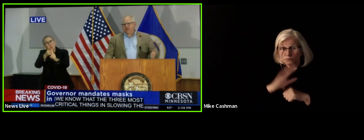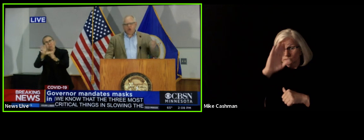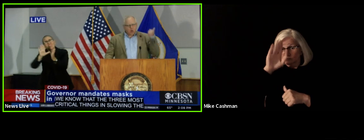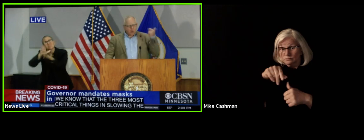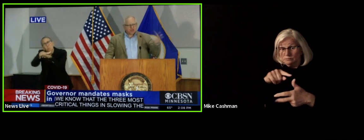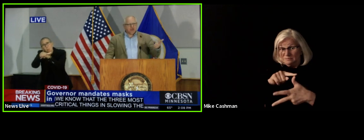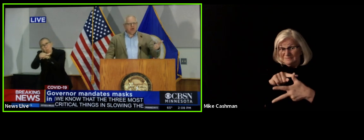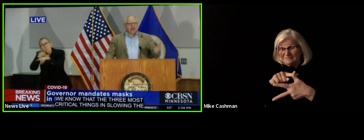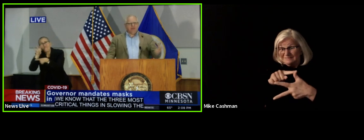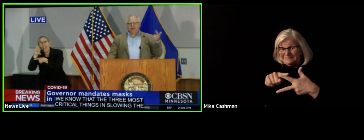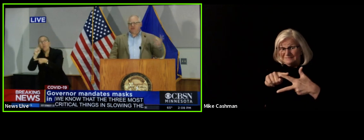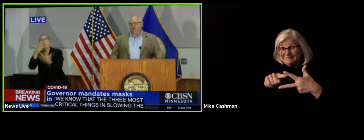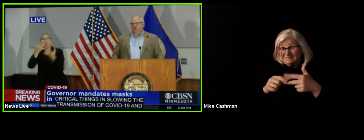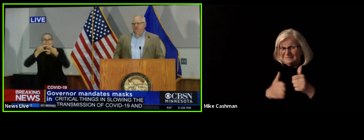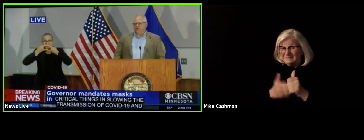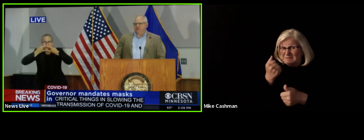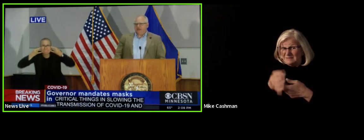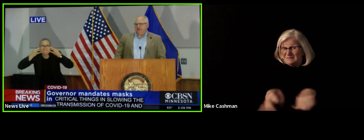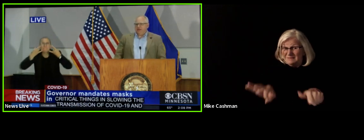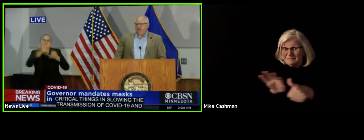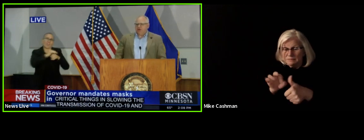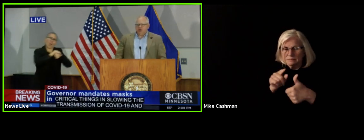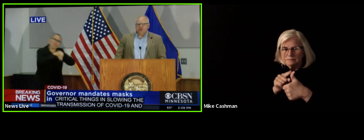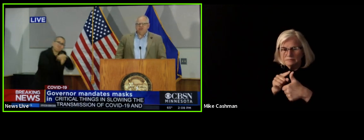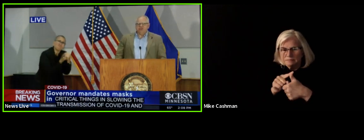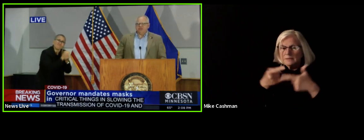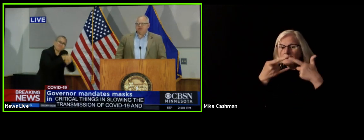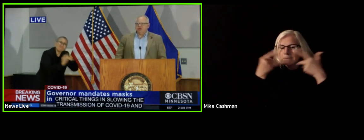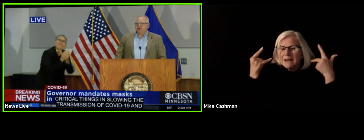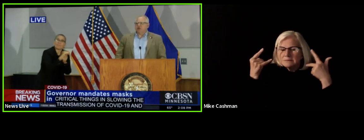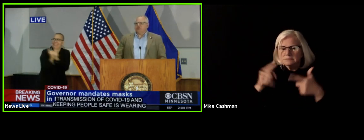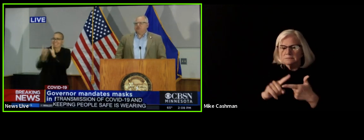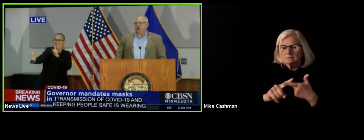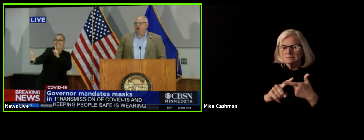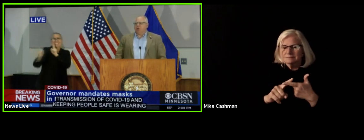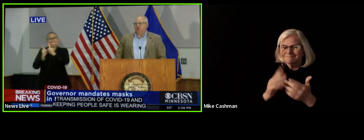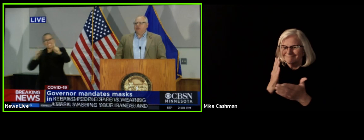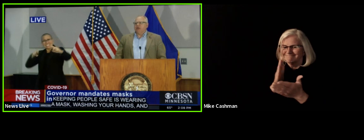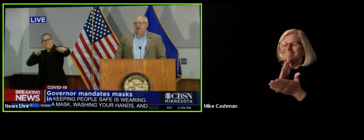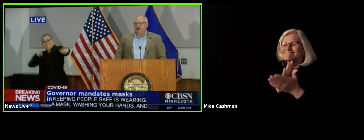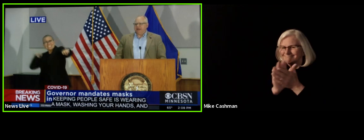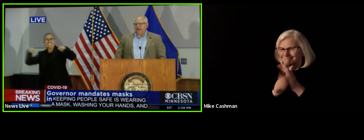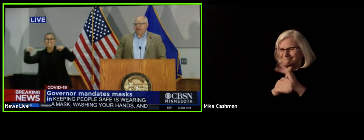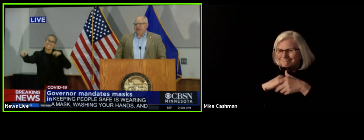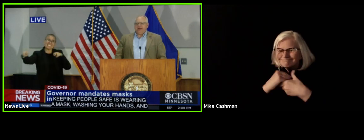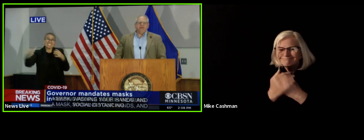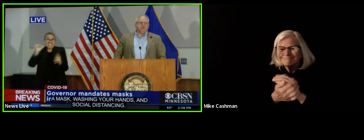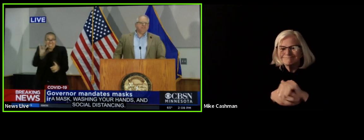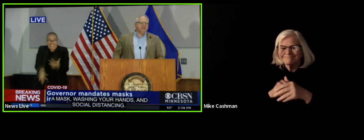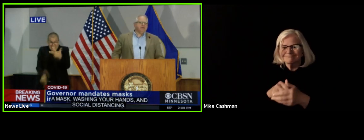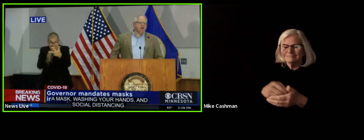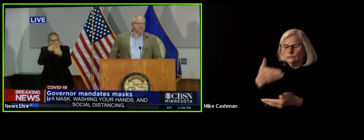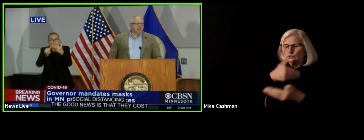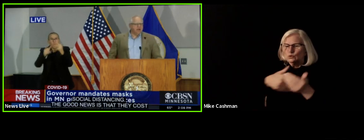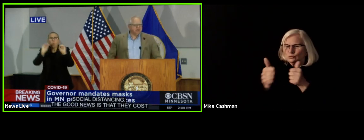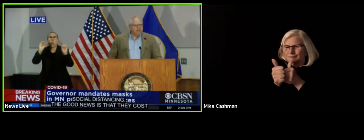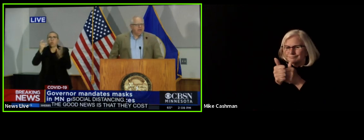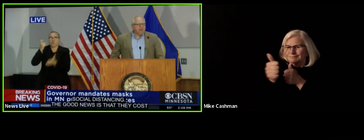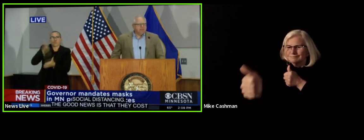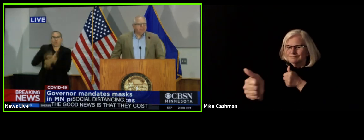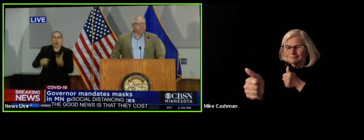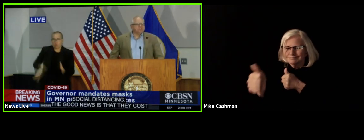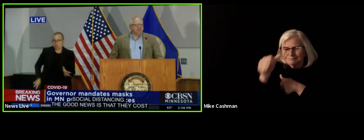mask, washing your hands, and social distancing. The good news is those cost us almost nothing. And as we've seen across the